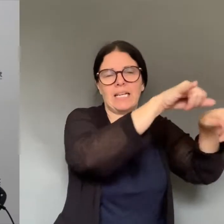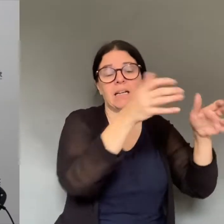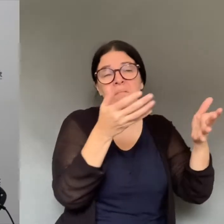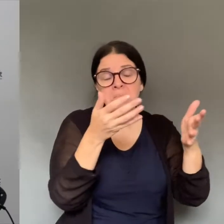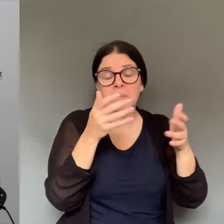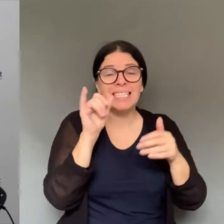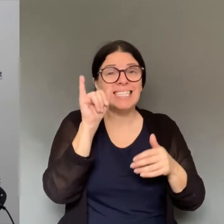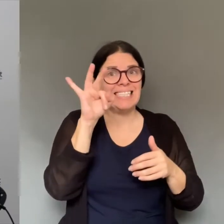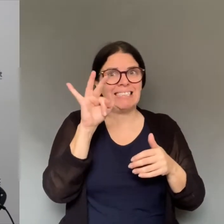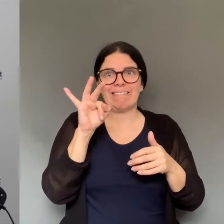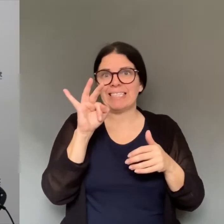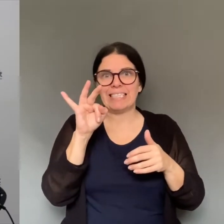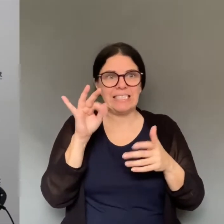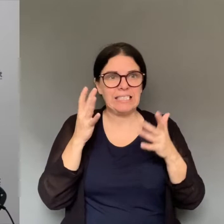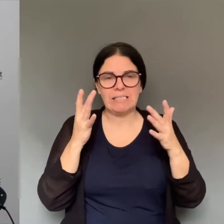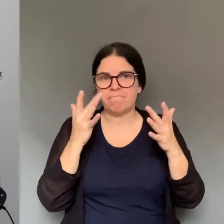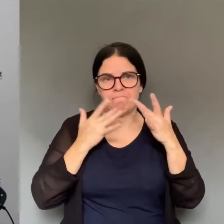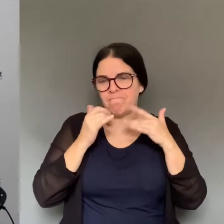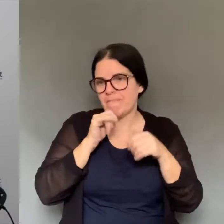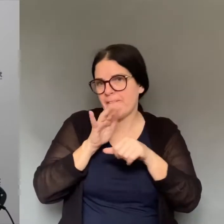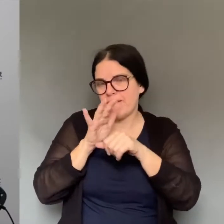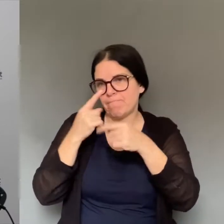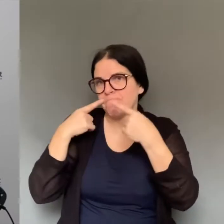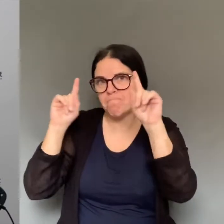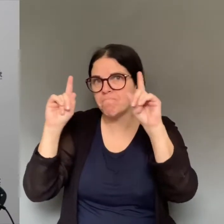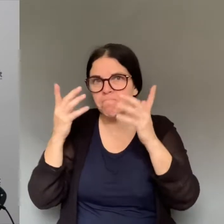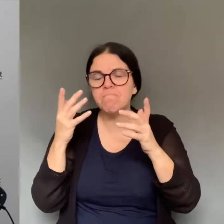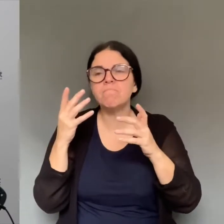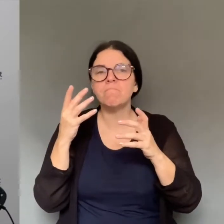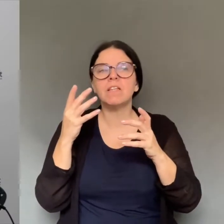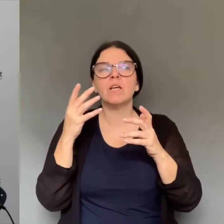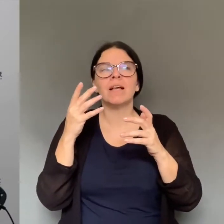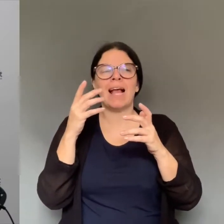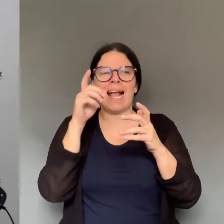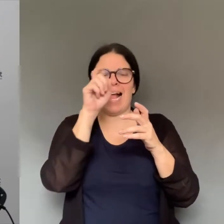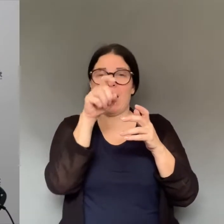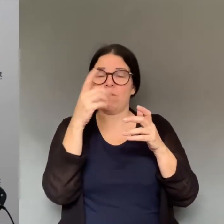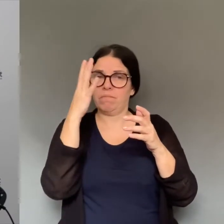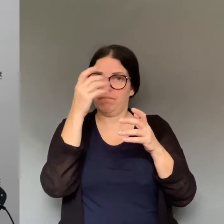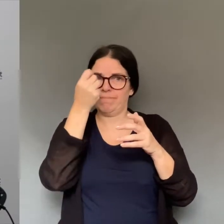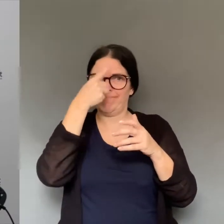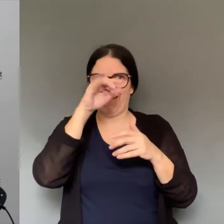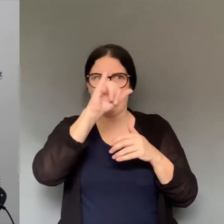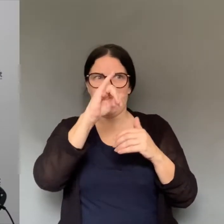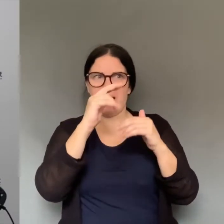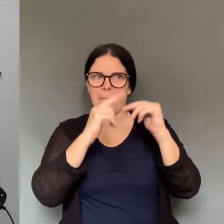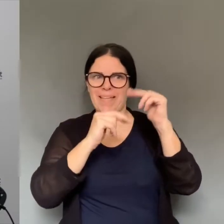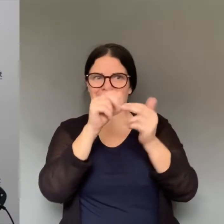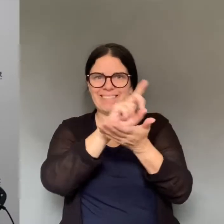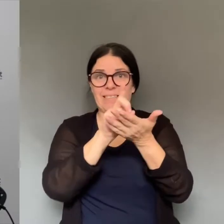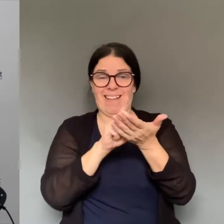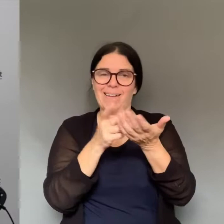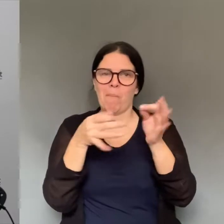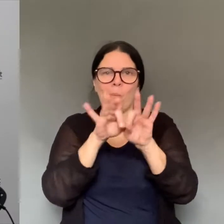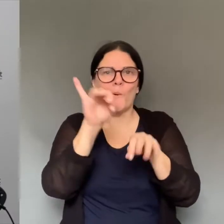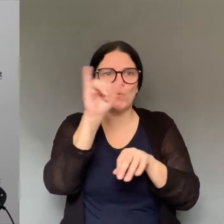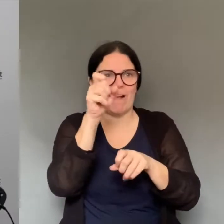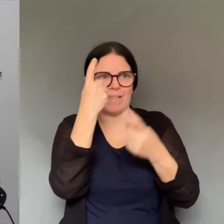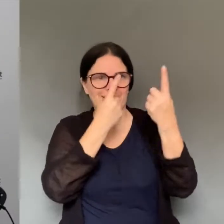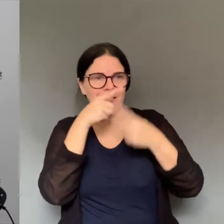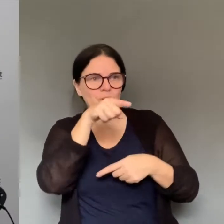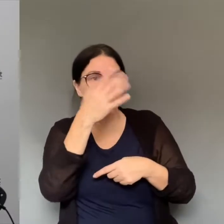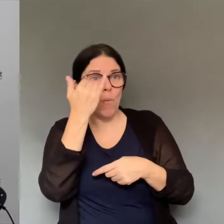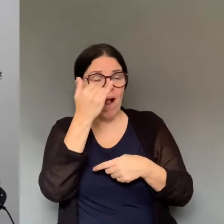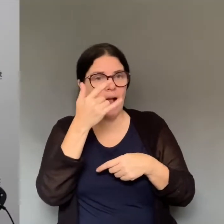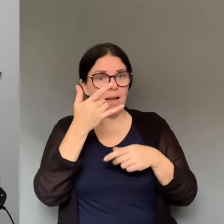if that doesn't work because of reasons of such as unable to cohort residents and staff